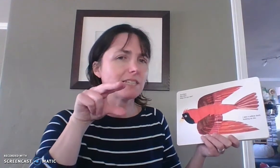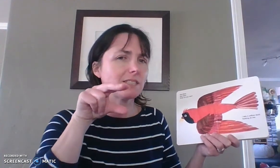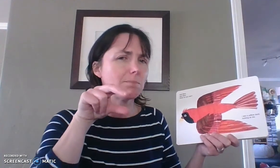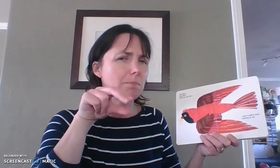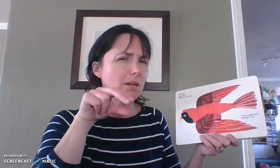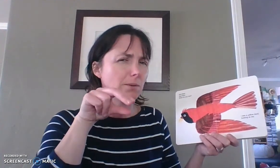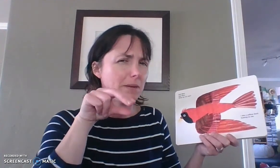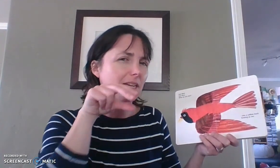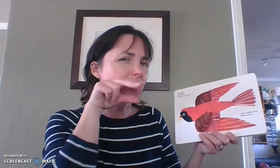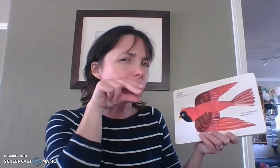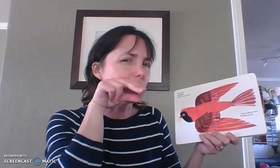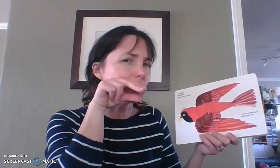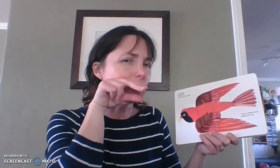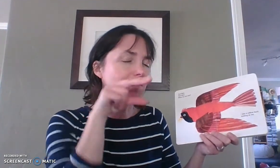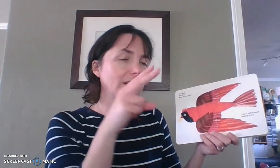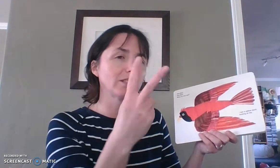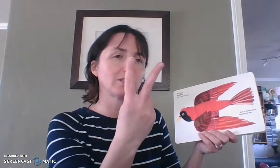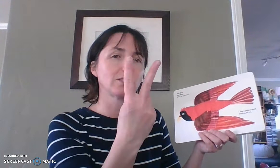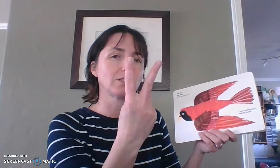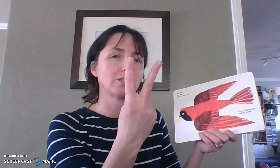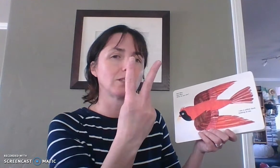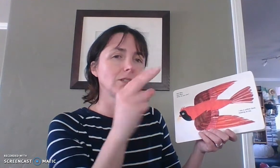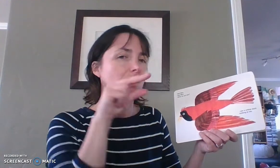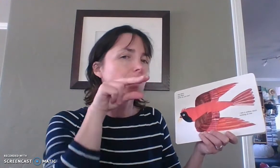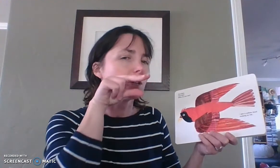has a bigger beak, so you put two fingers.